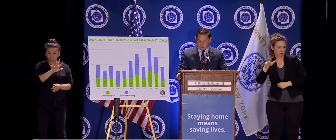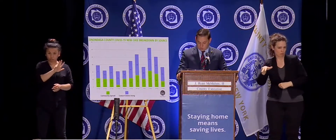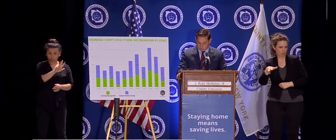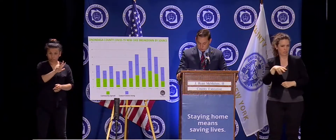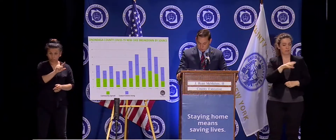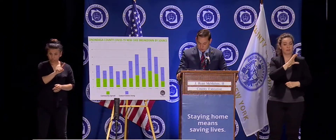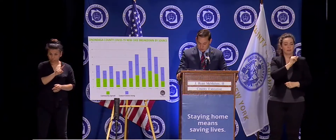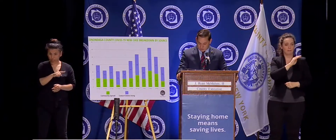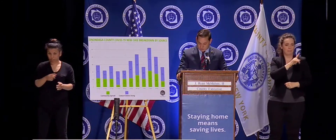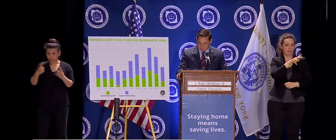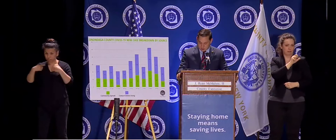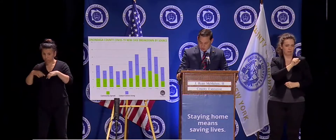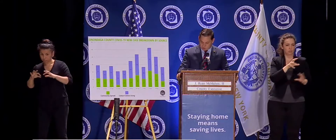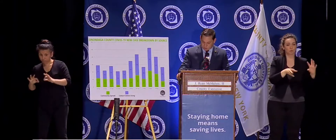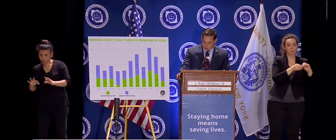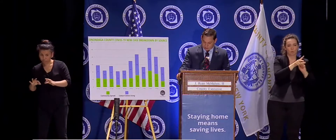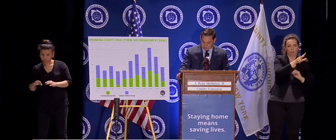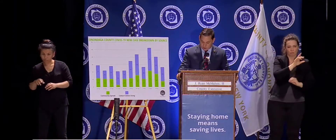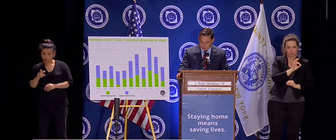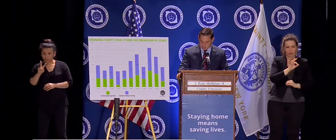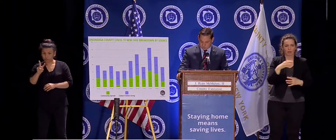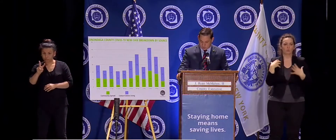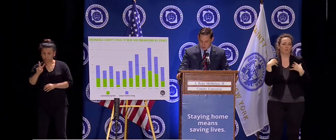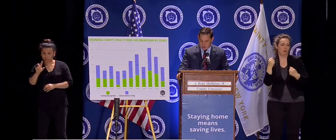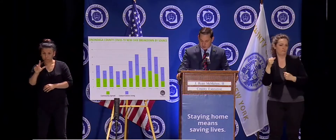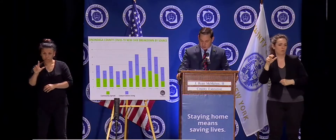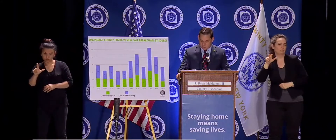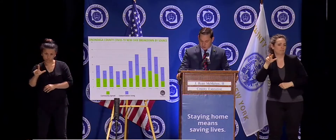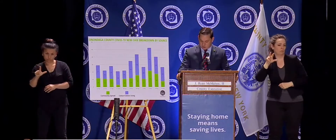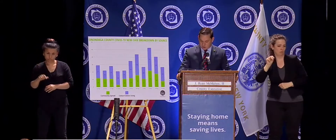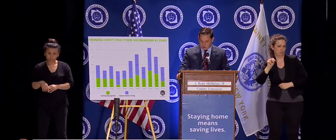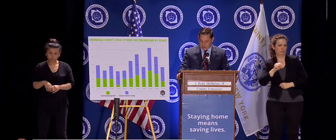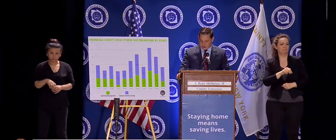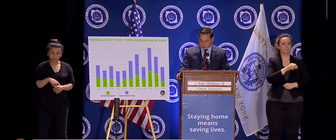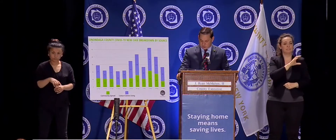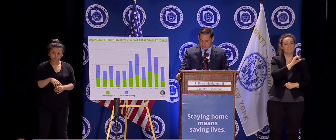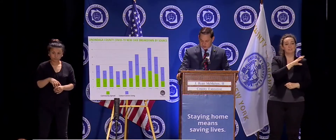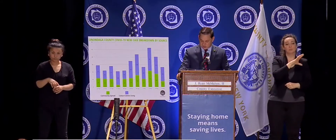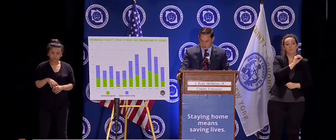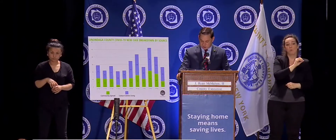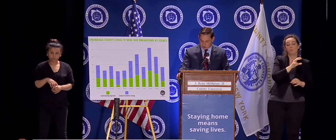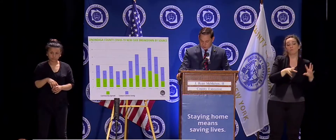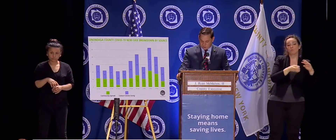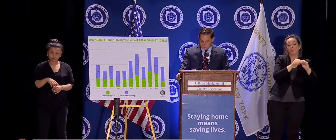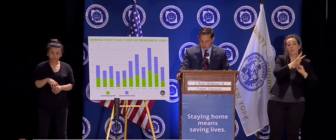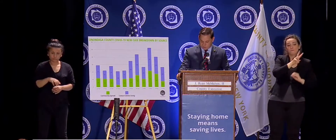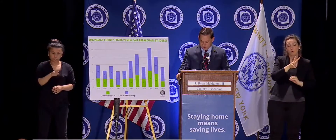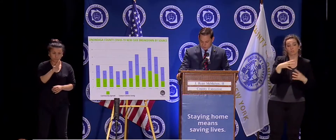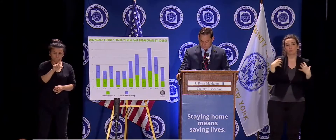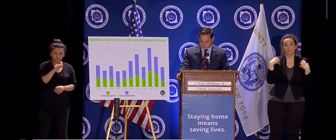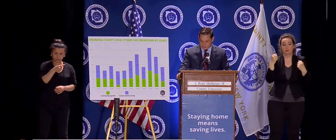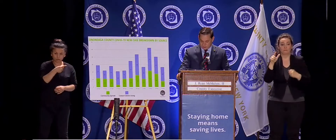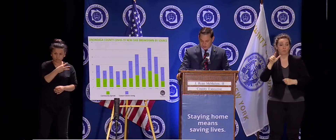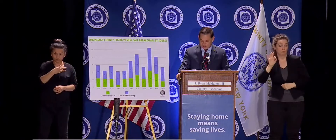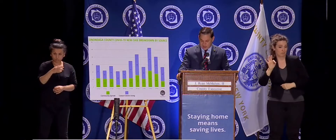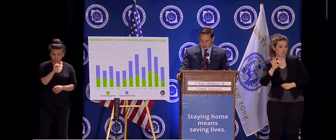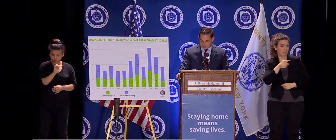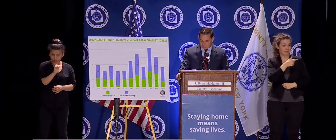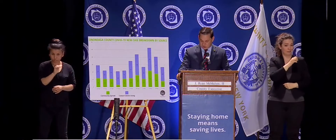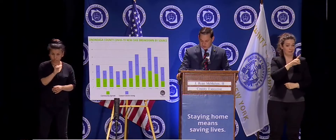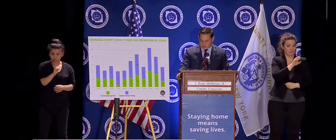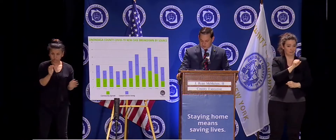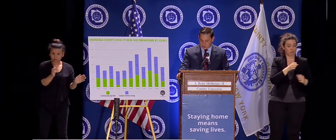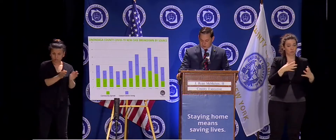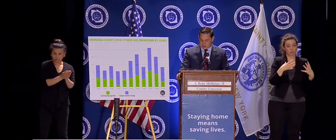Cicero, 42 total cases, 29 recoveries. Camillus, 39 total cases, 30 recoveries.